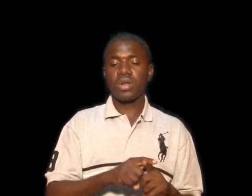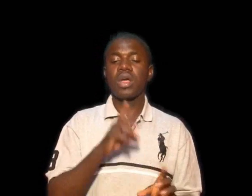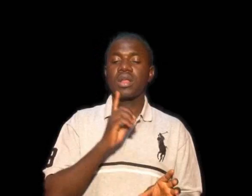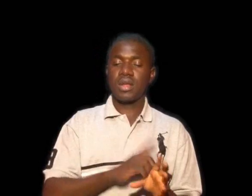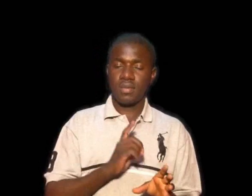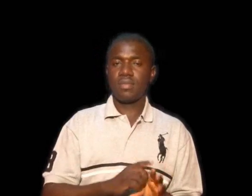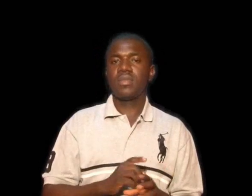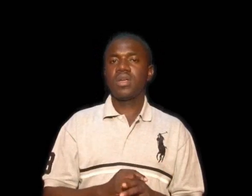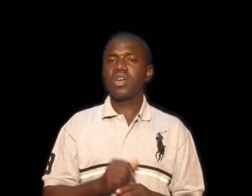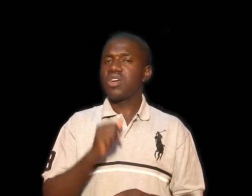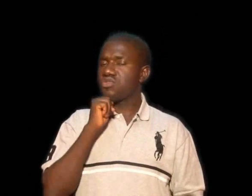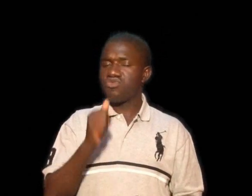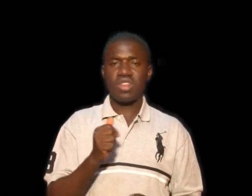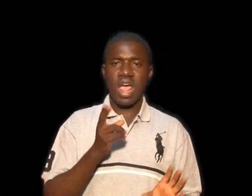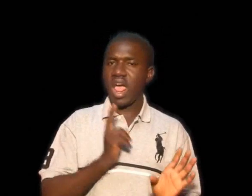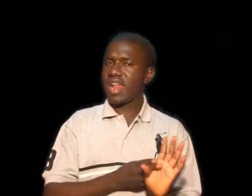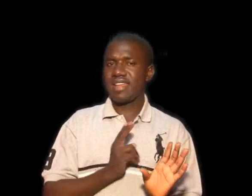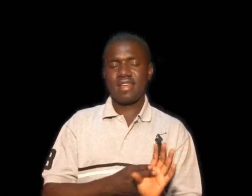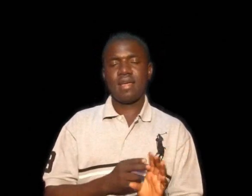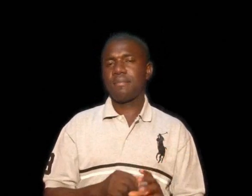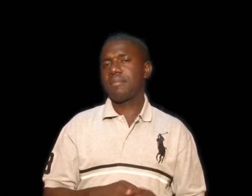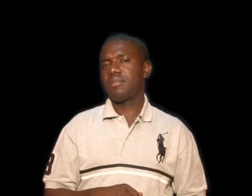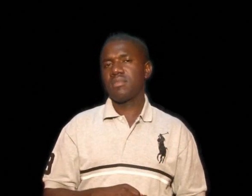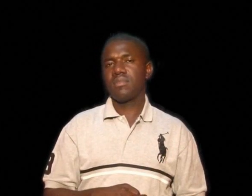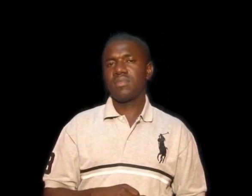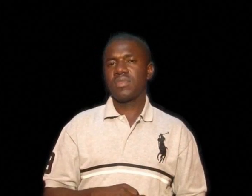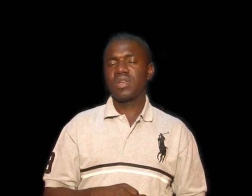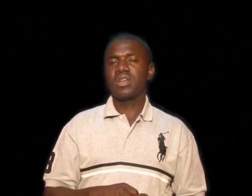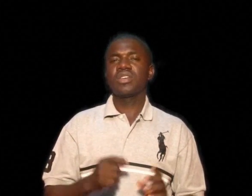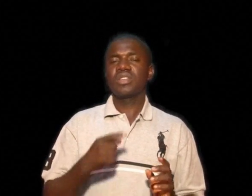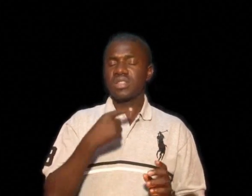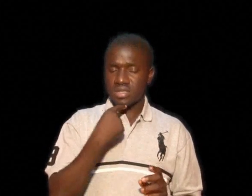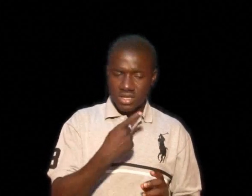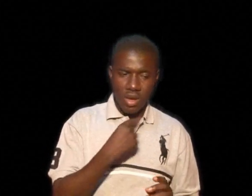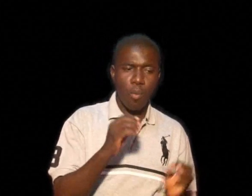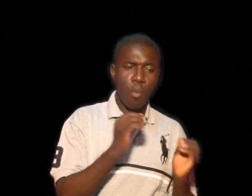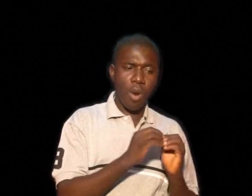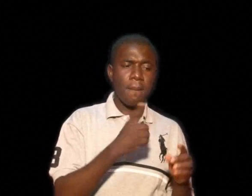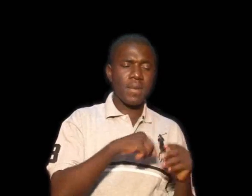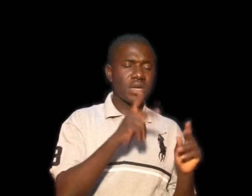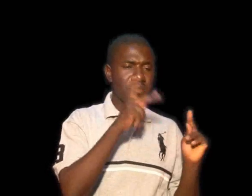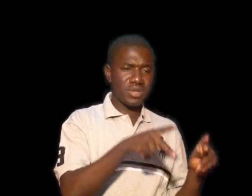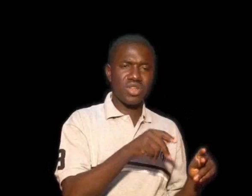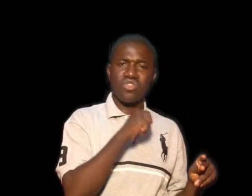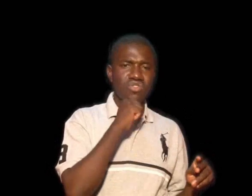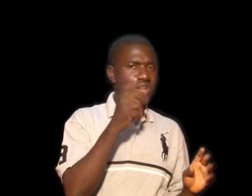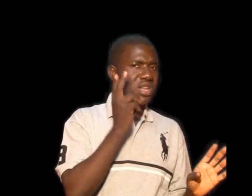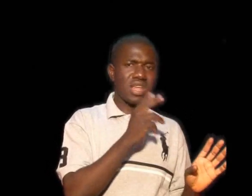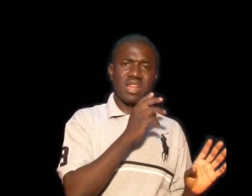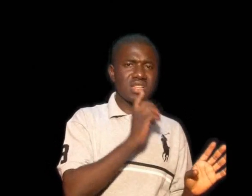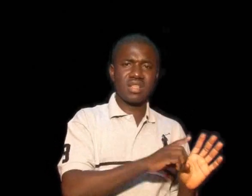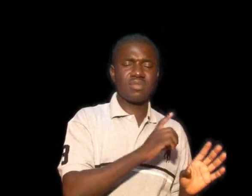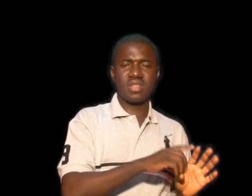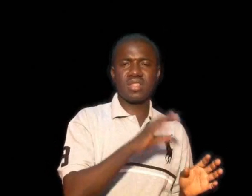word disability, not handicapped. Emphasize the person, not the disability or